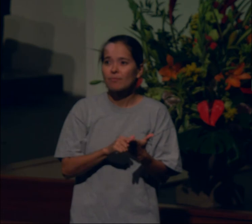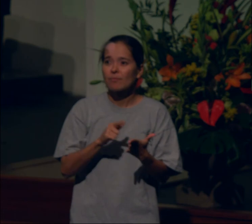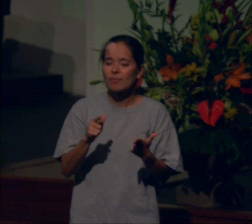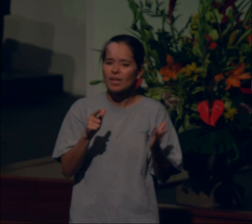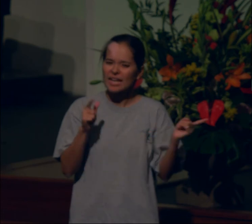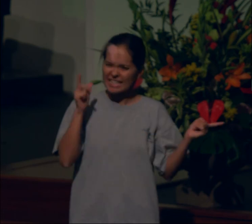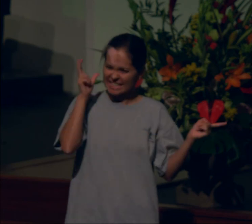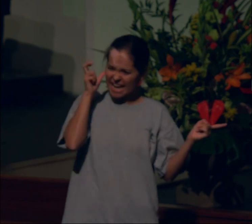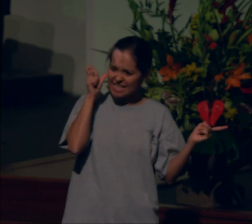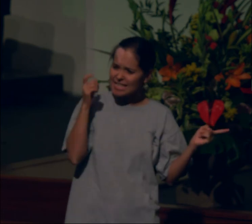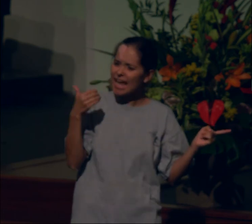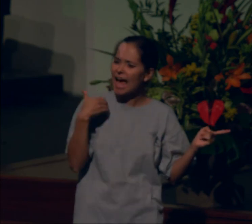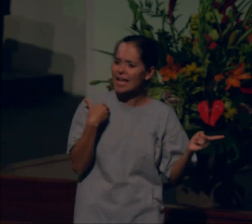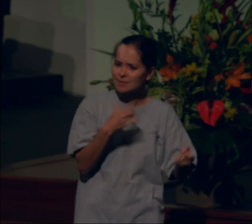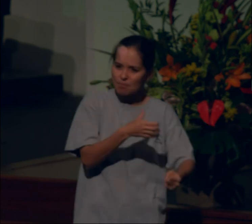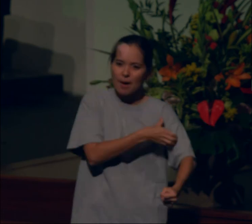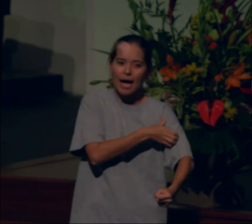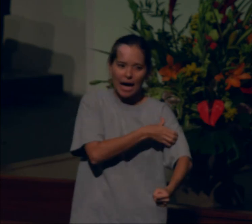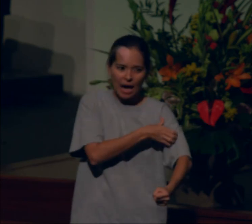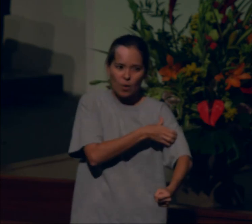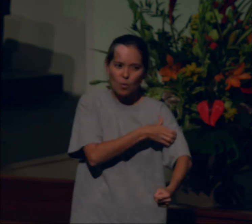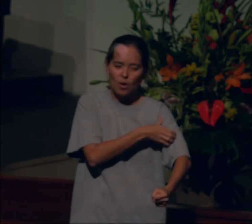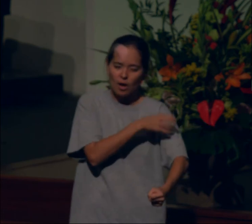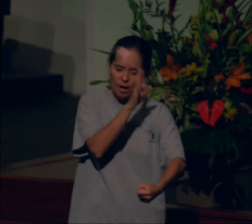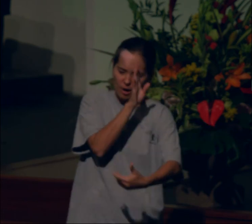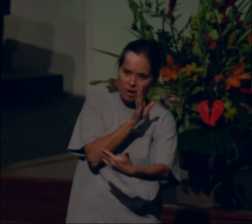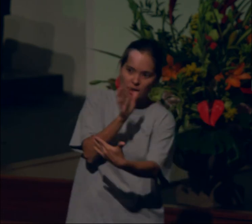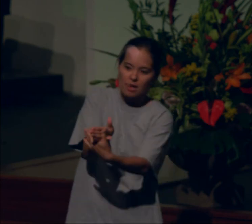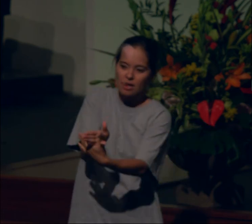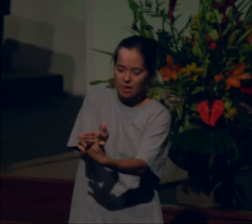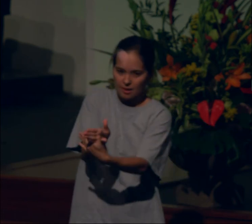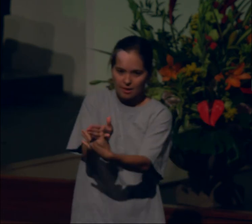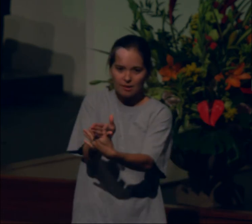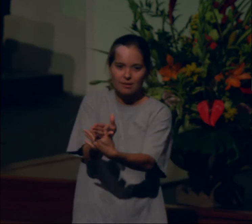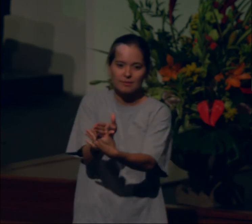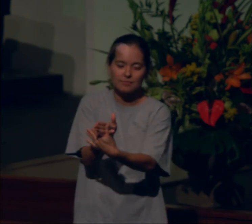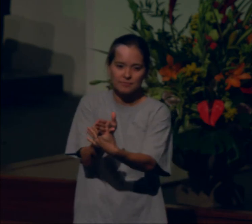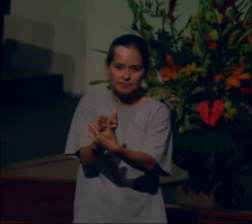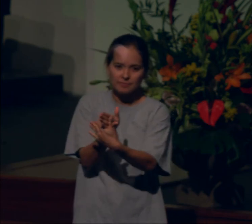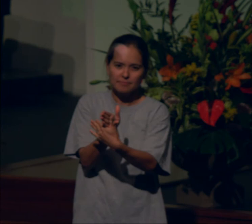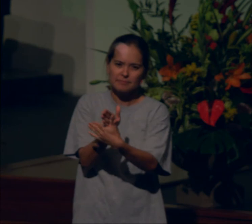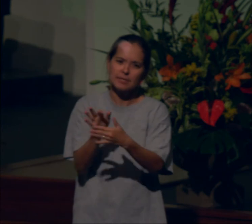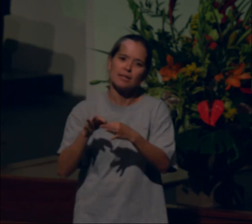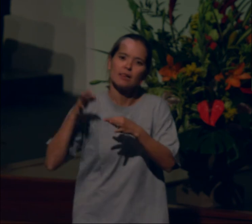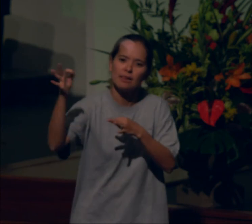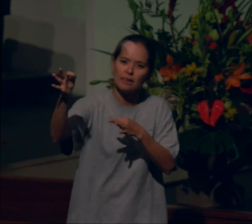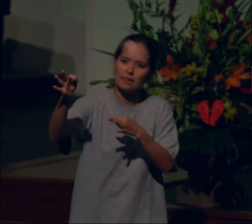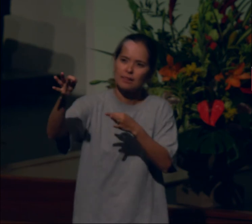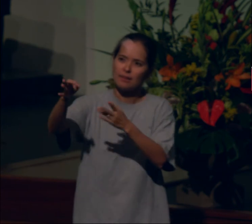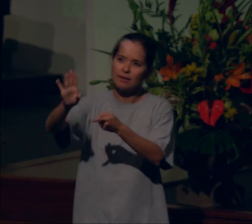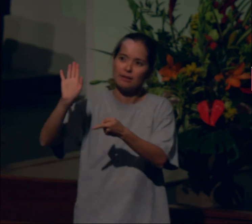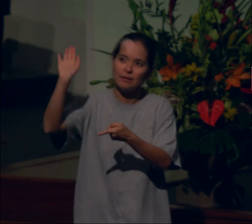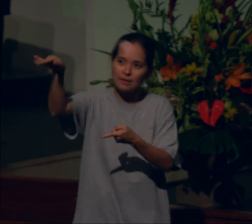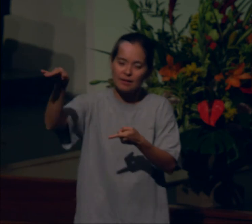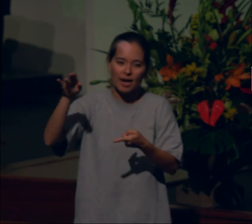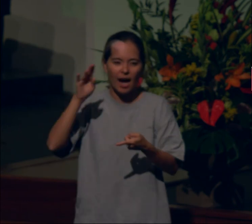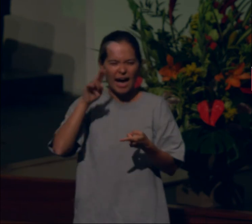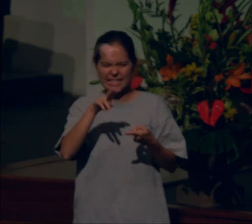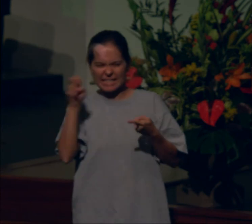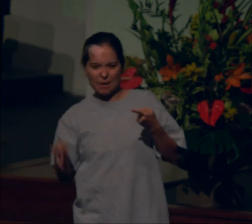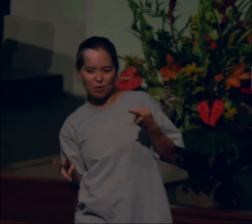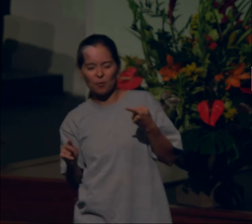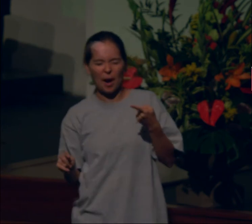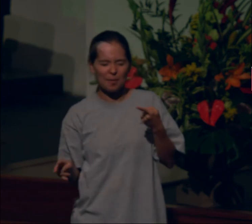Satan has the power to interfere, to delay. I skipped over one. We'll come back to